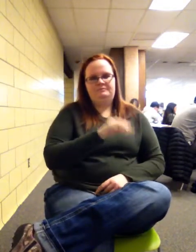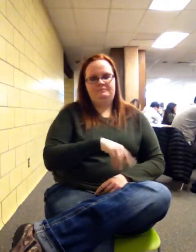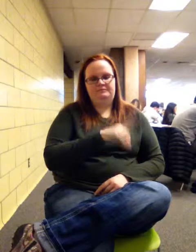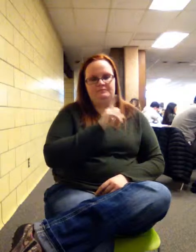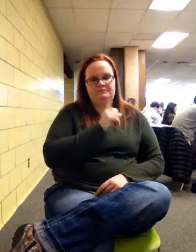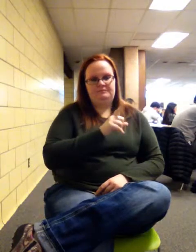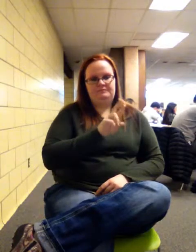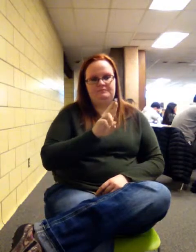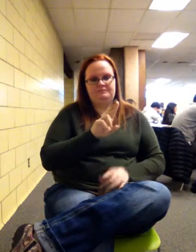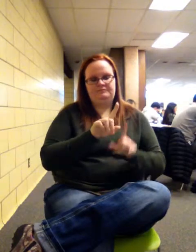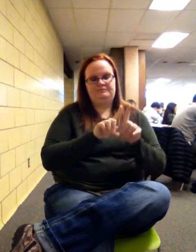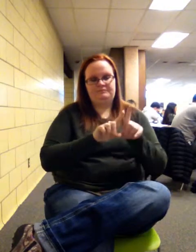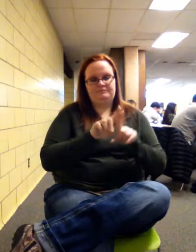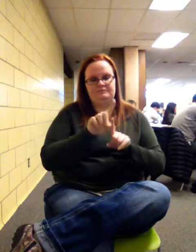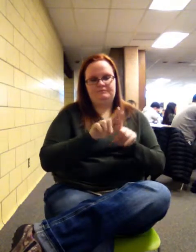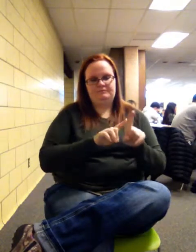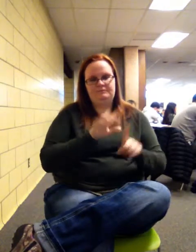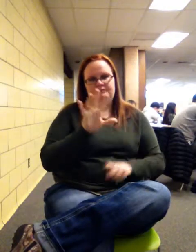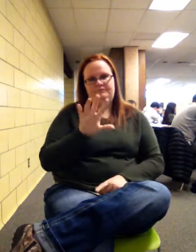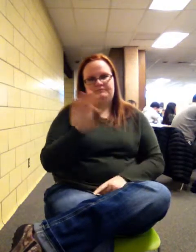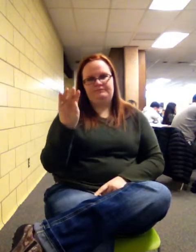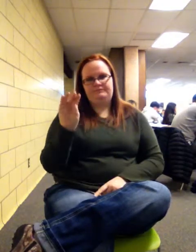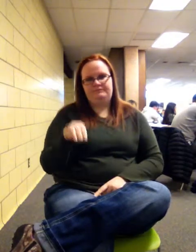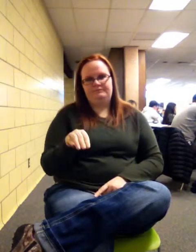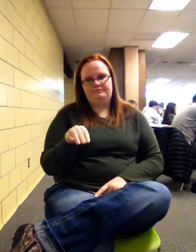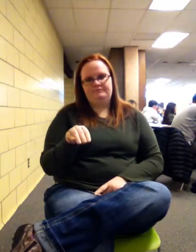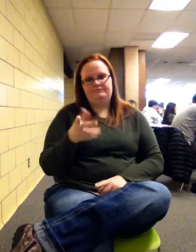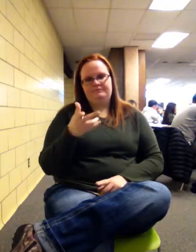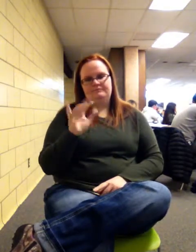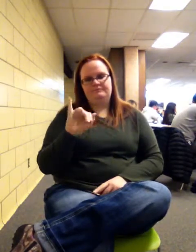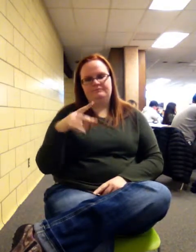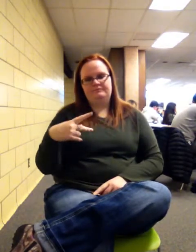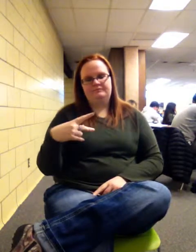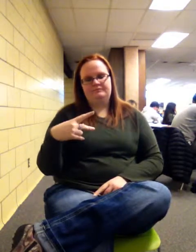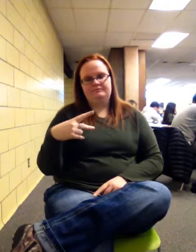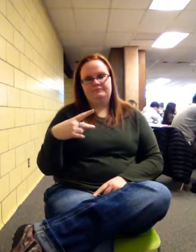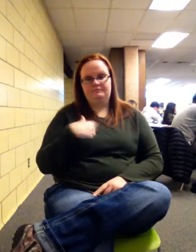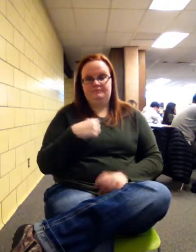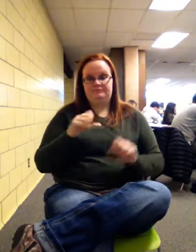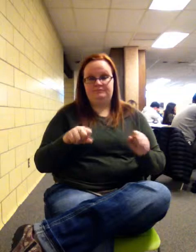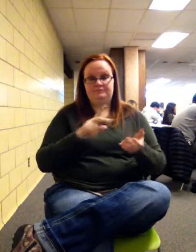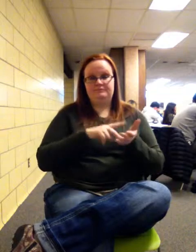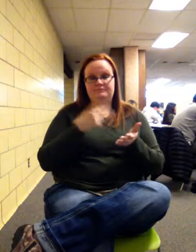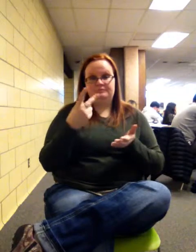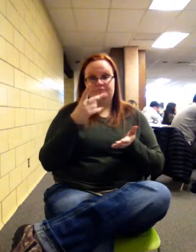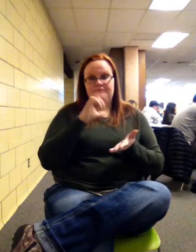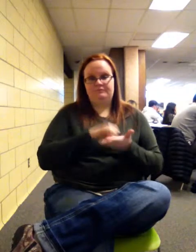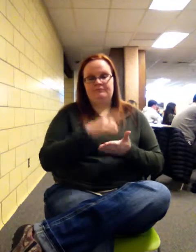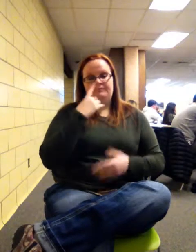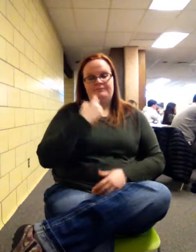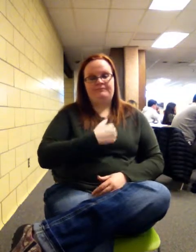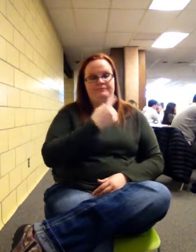R star, so 5% inflation premium. I could double check that because I'm saying 5%